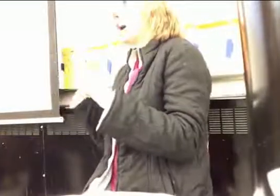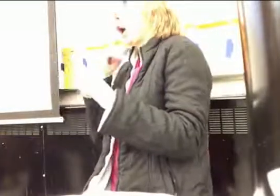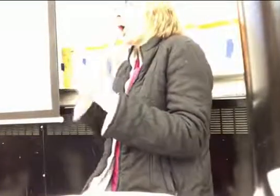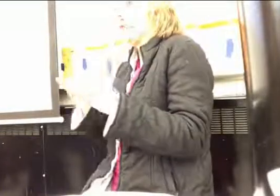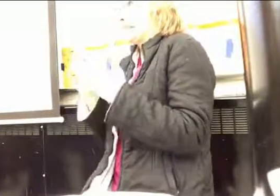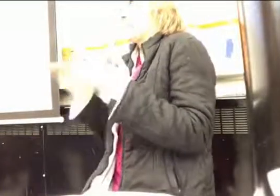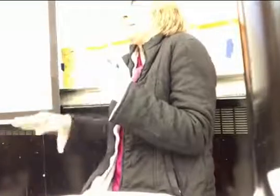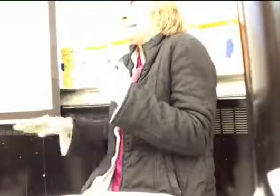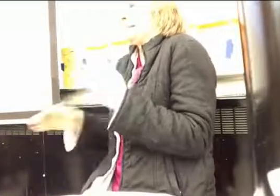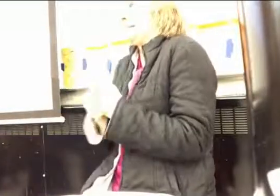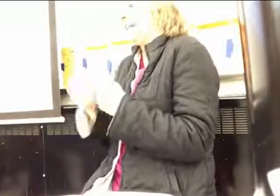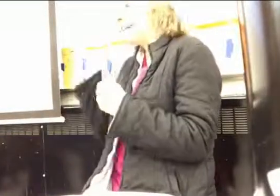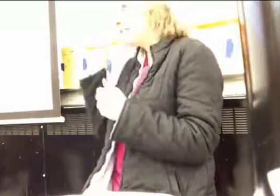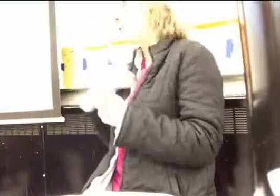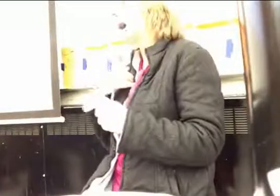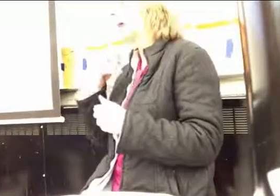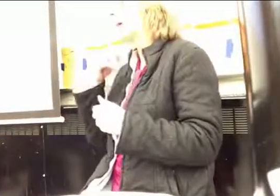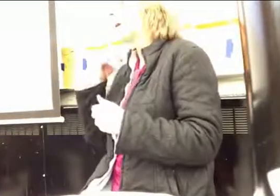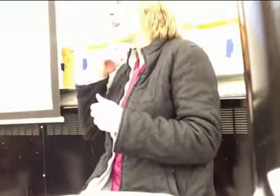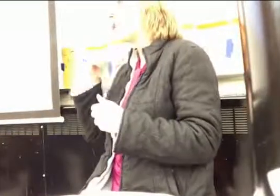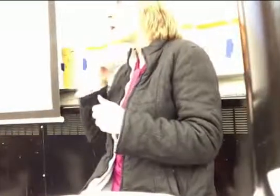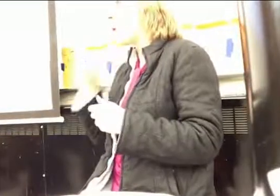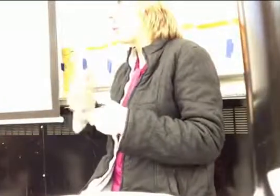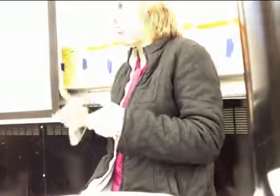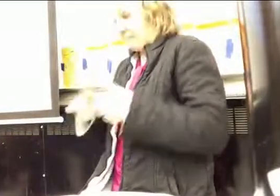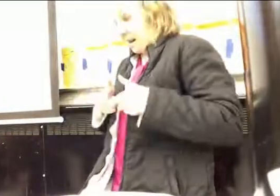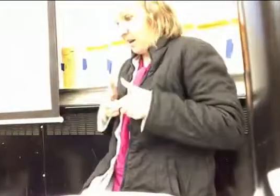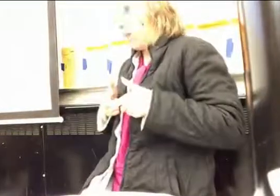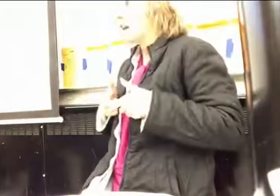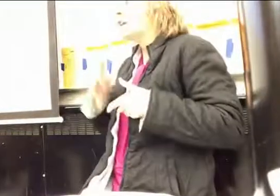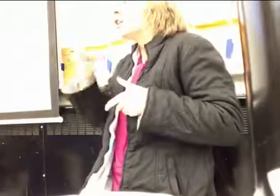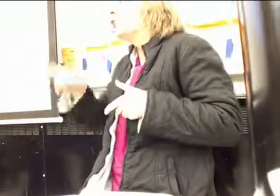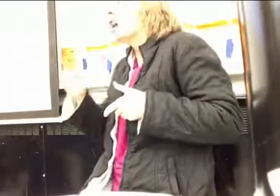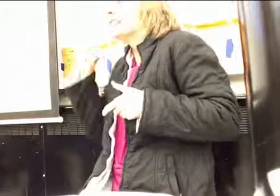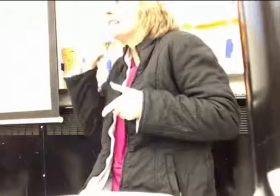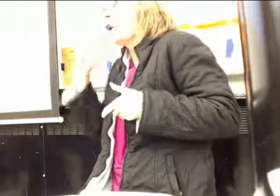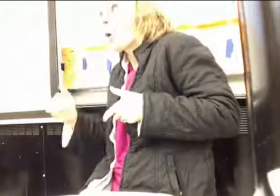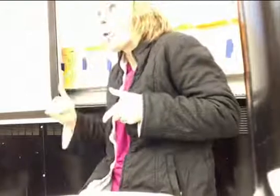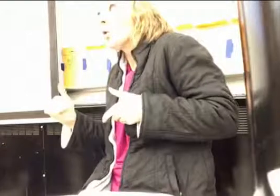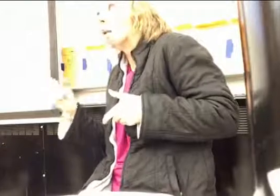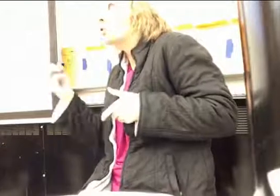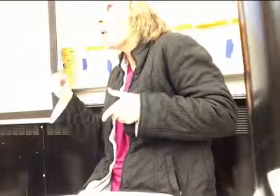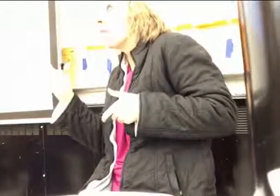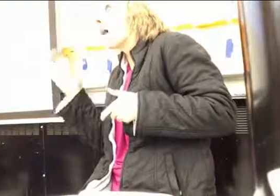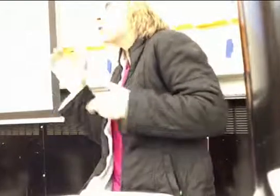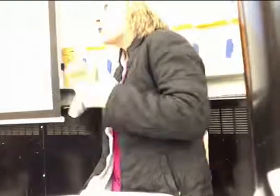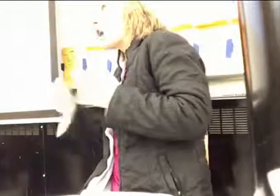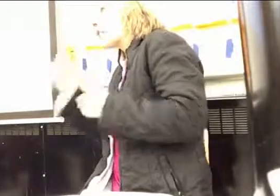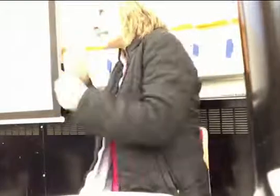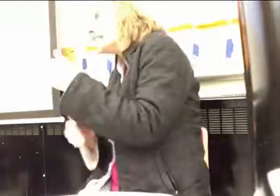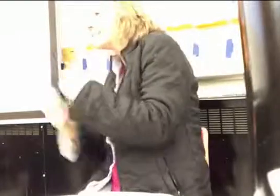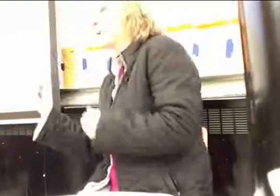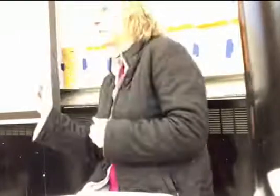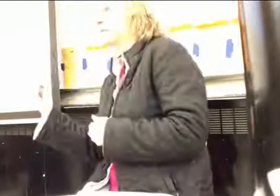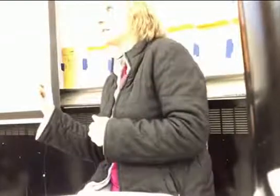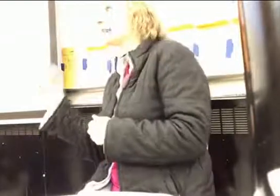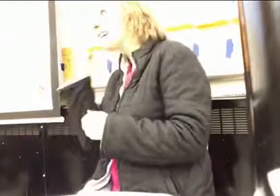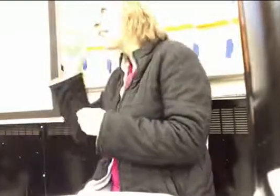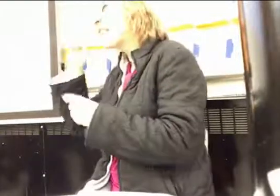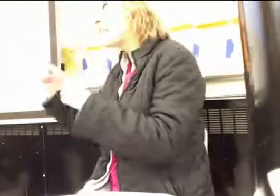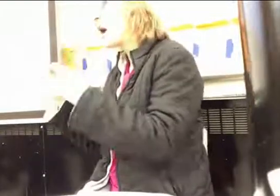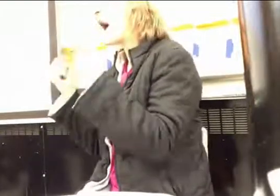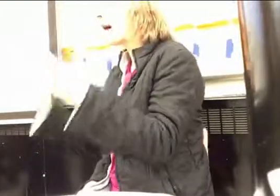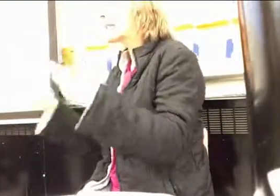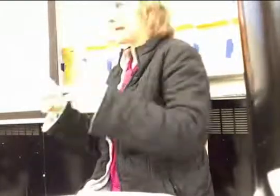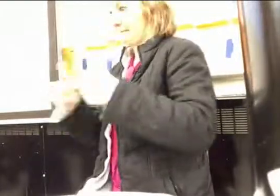expensive. If you were to have a gold medal, just the gold alone would cost almost $1,200 a gold medal. And if you think about it, the amount of gold medals